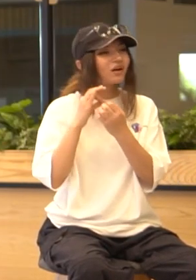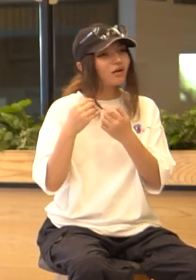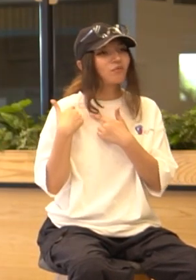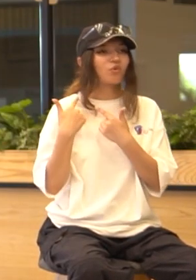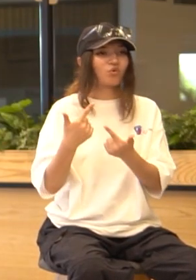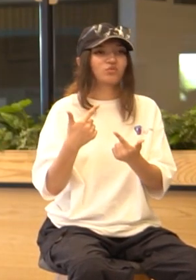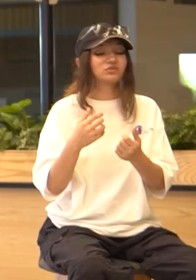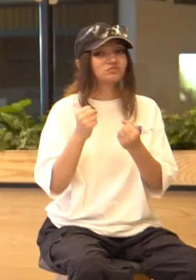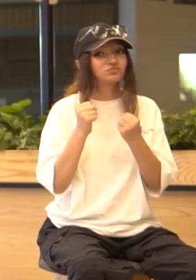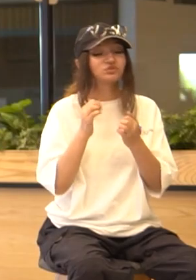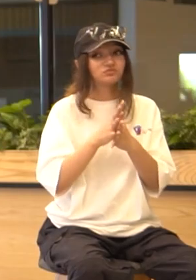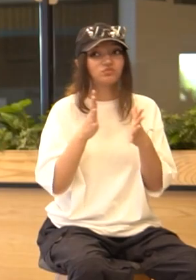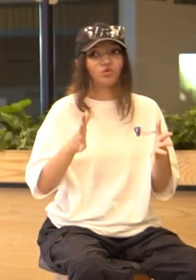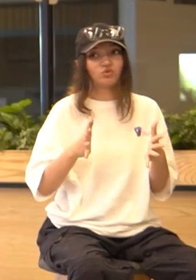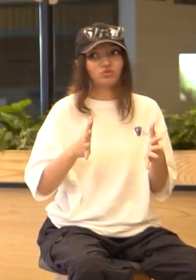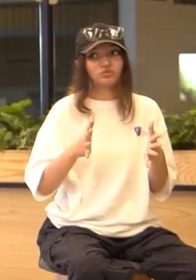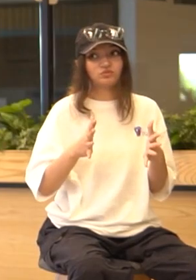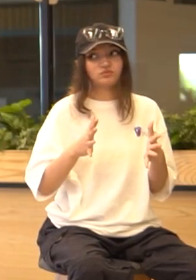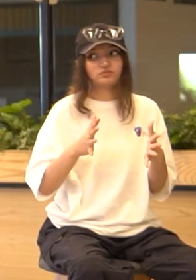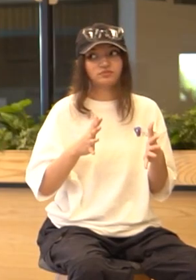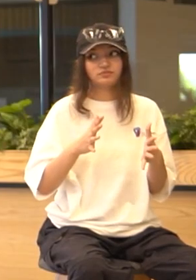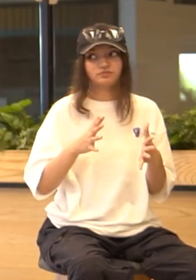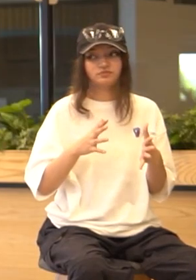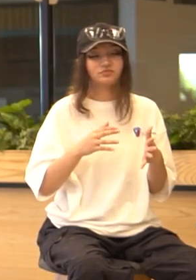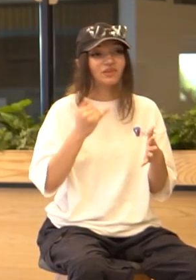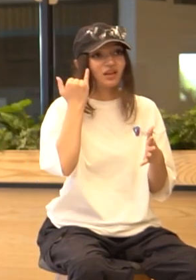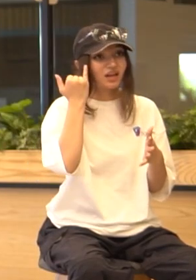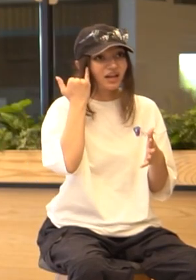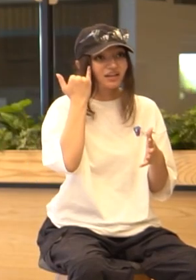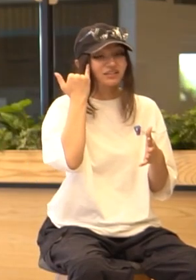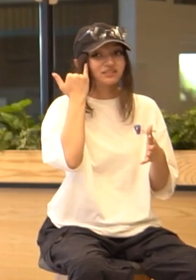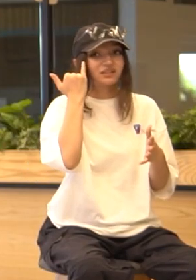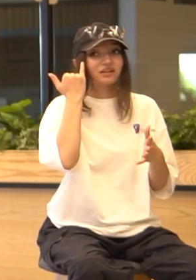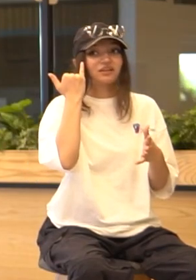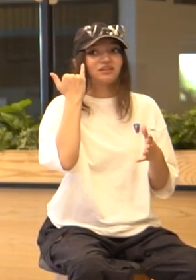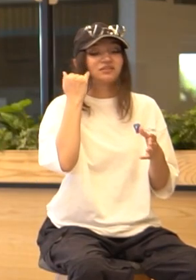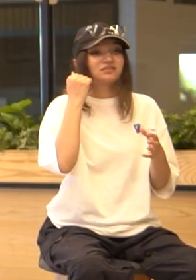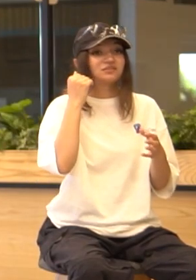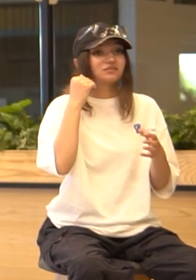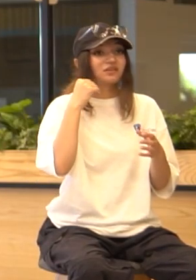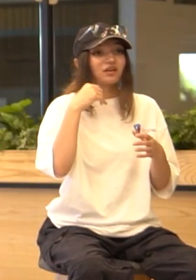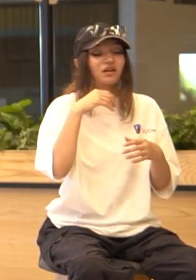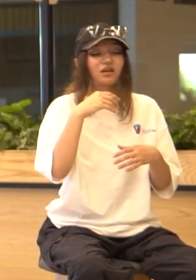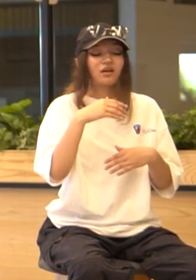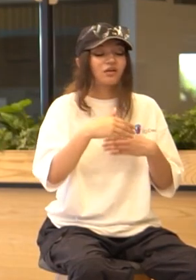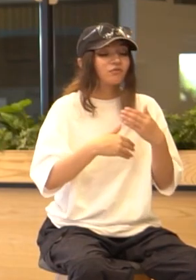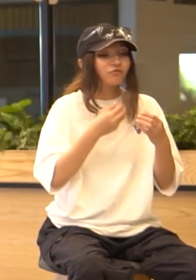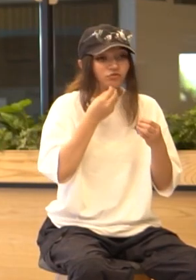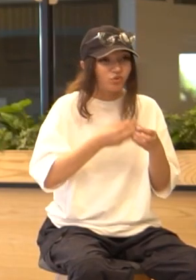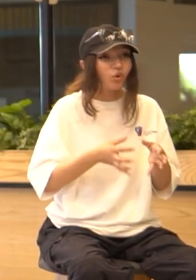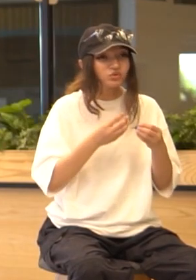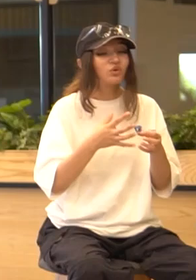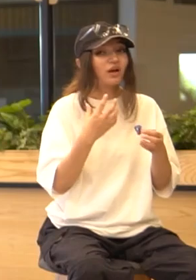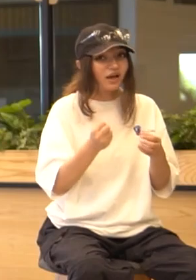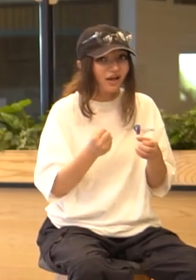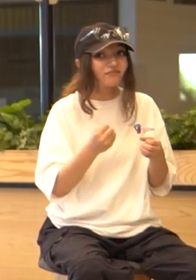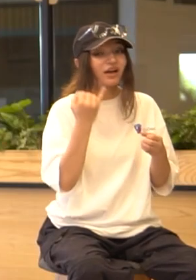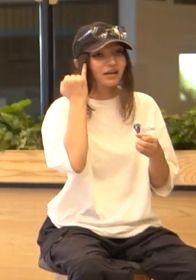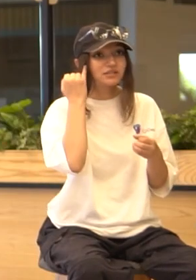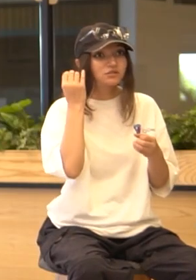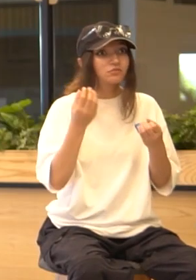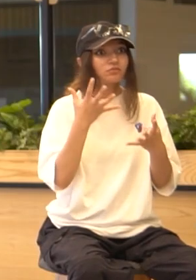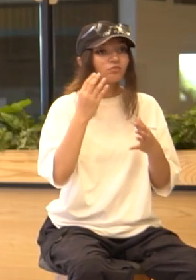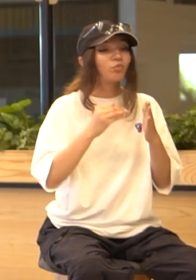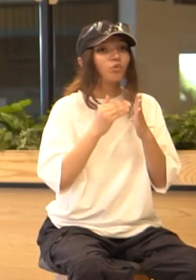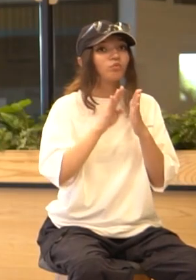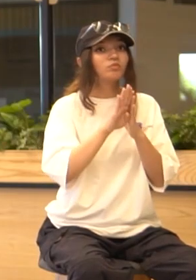easy, guys. It's hard. And creativity is not linear. We definitely keep running into creative blocks. So